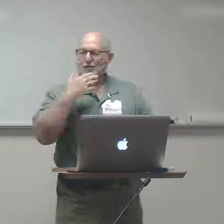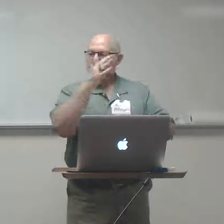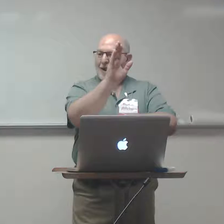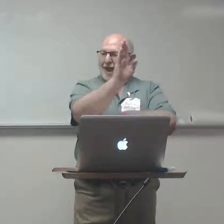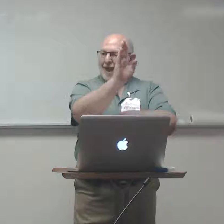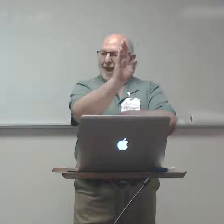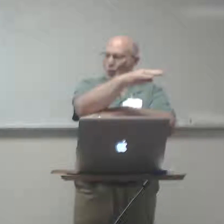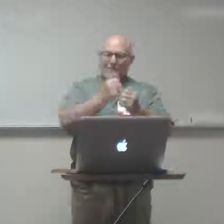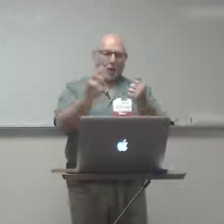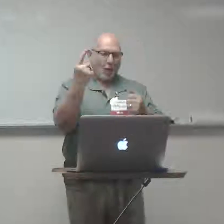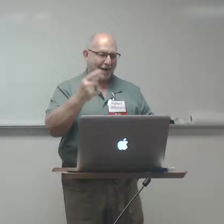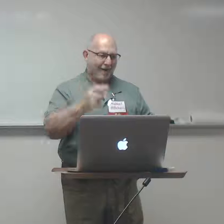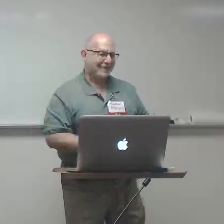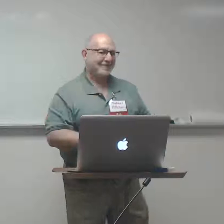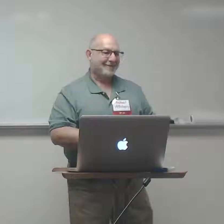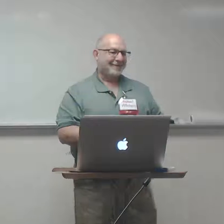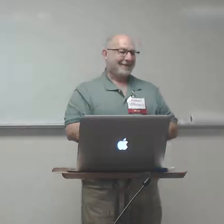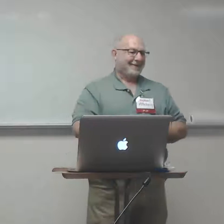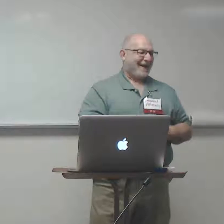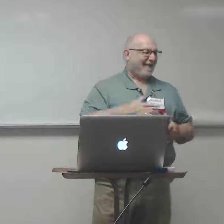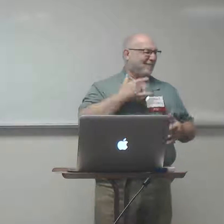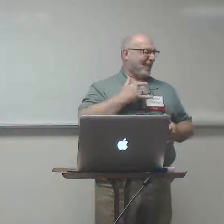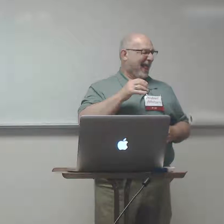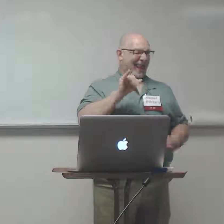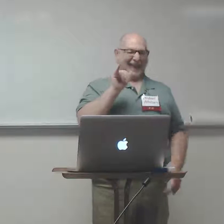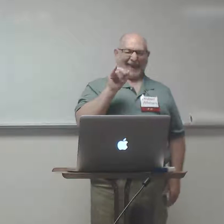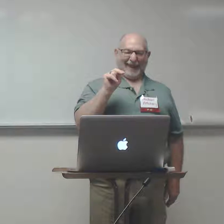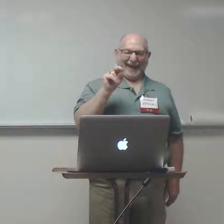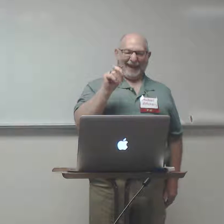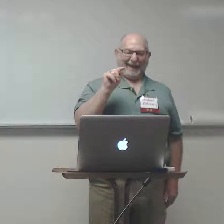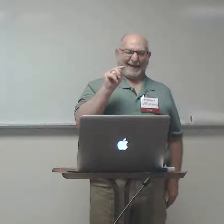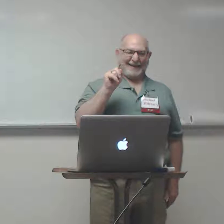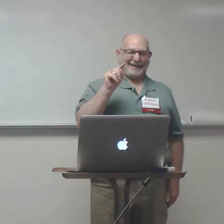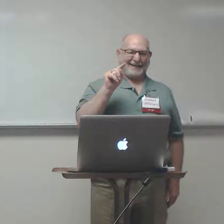Good afternoon, everyone. We are